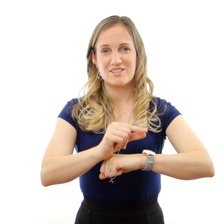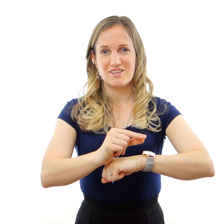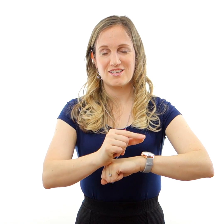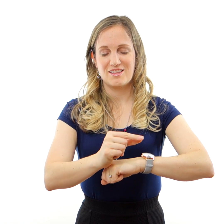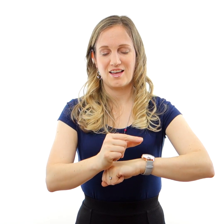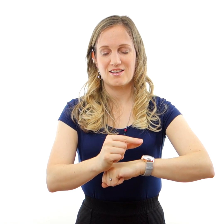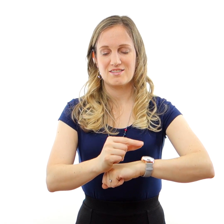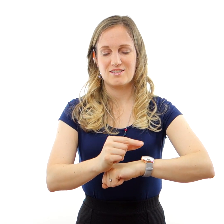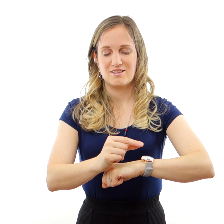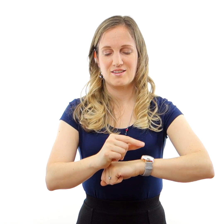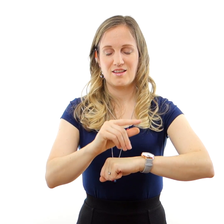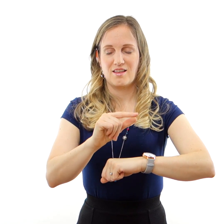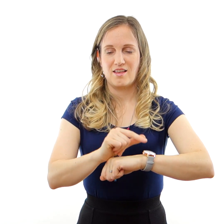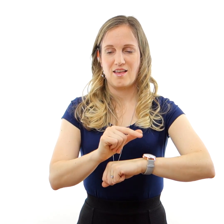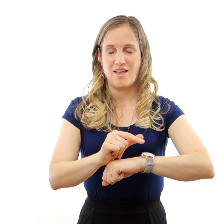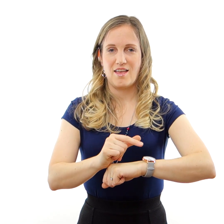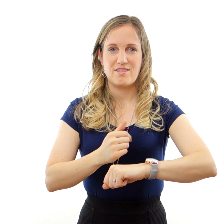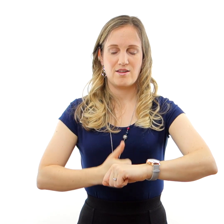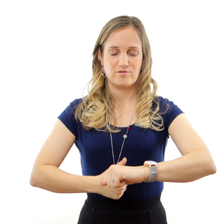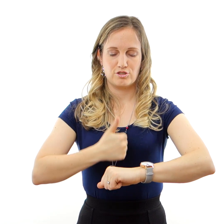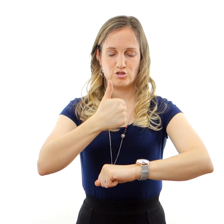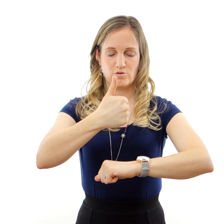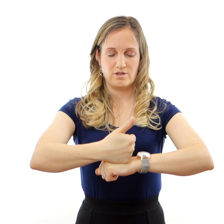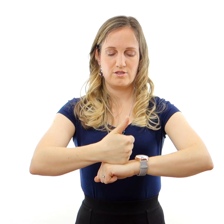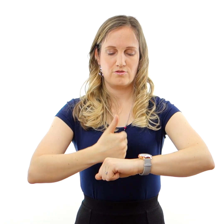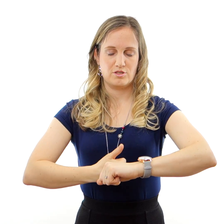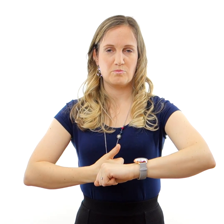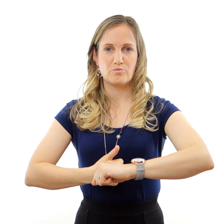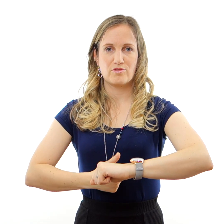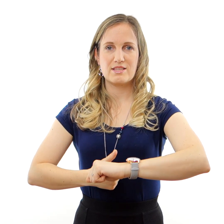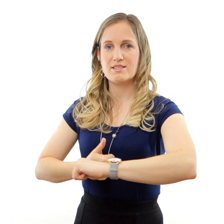taught you that. And then restored, you just bring this up